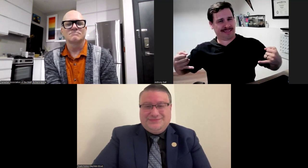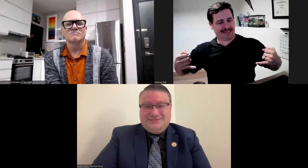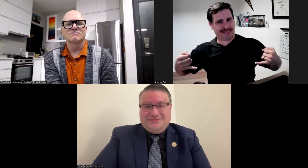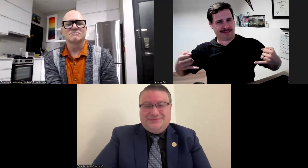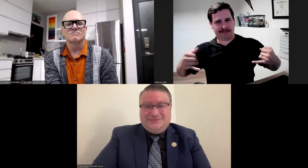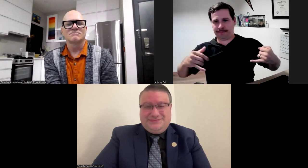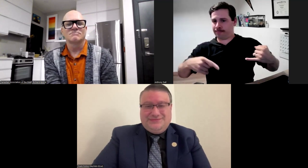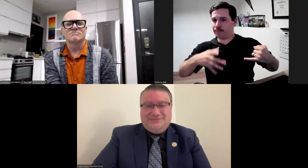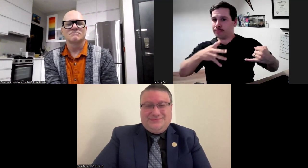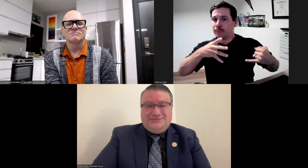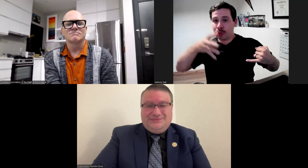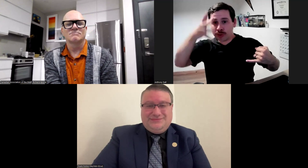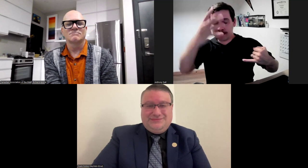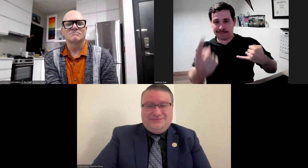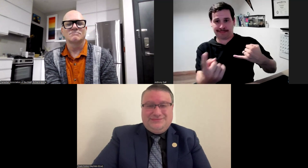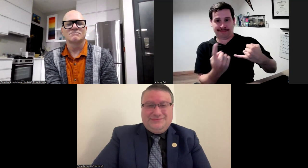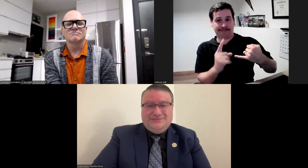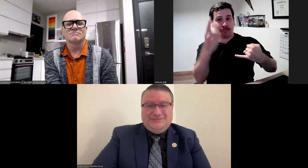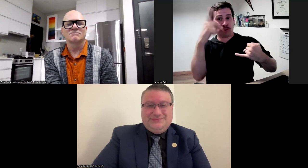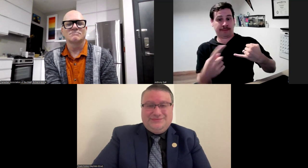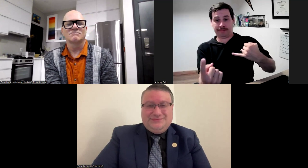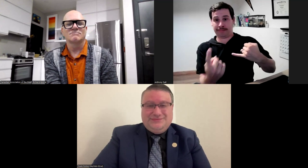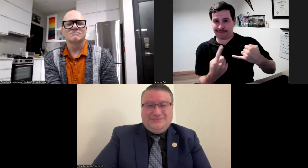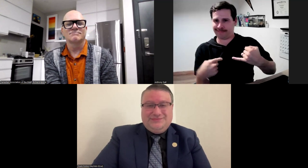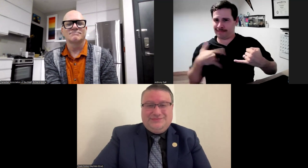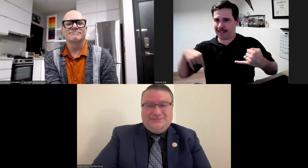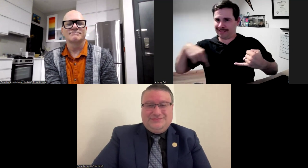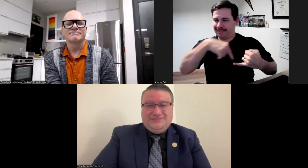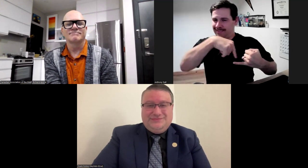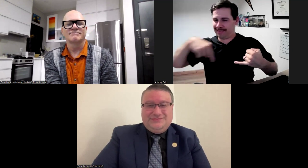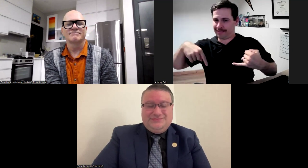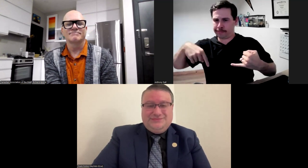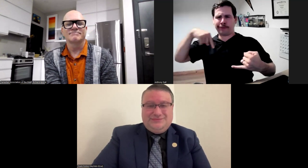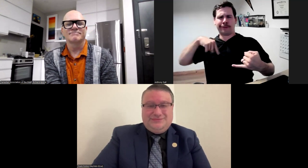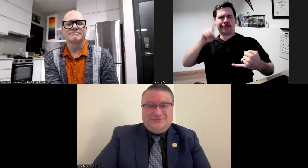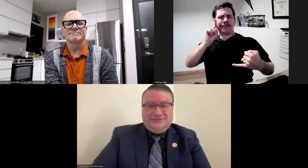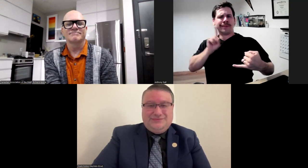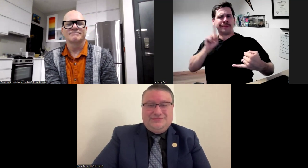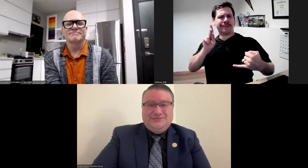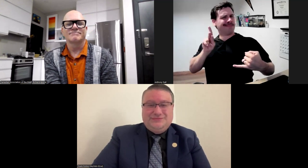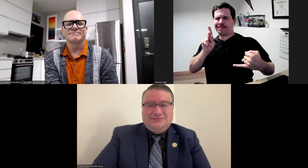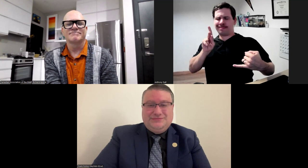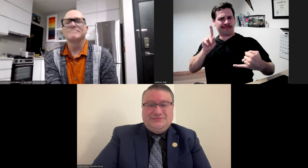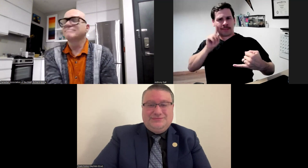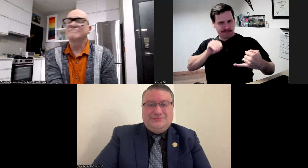audiologists, they are our frontline workers. That's where the medical system sends parents as soon as a child has been identified with any kind of hearing